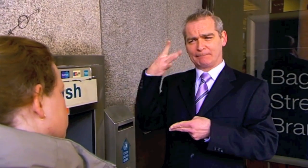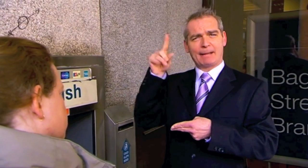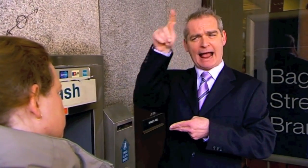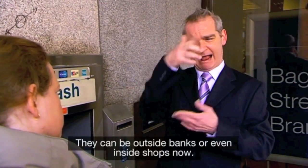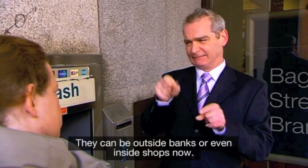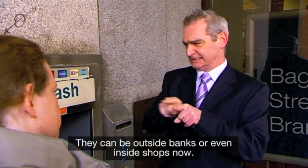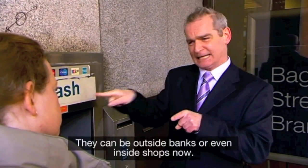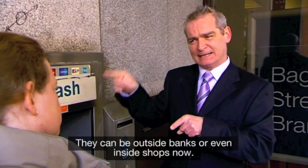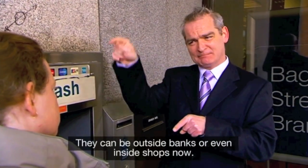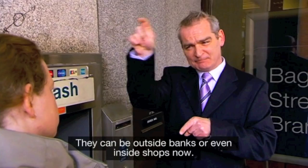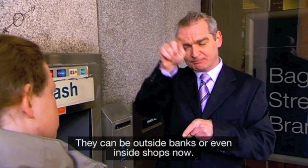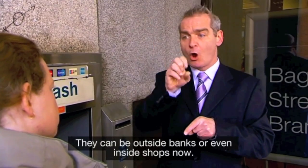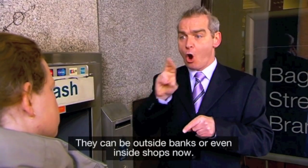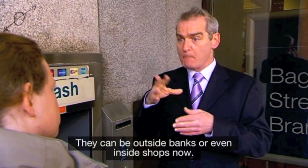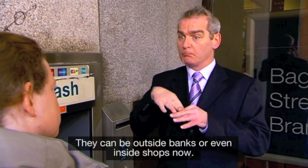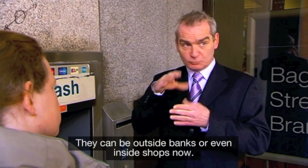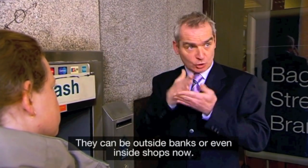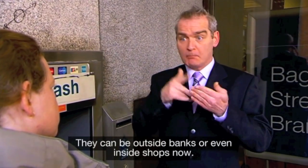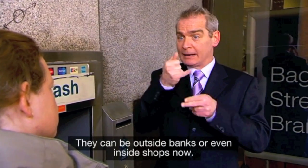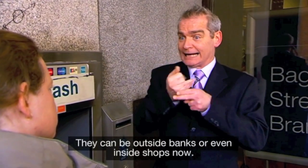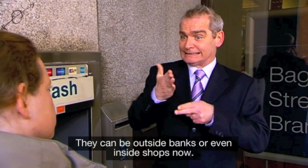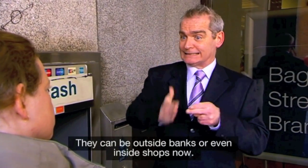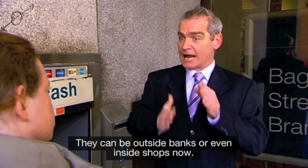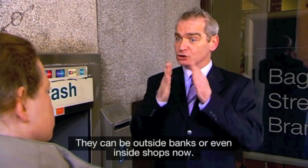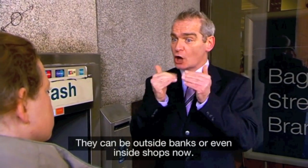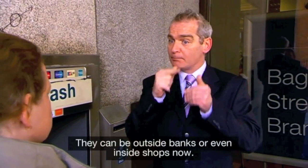They can be outside banks or even inside shops now.